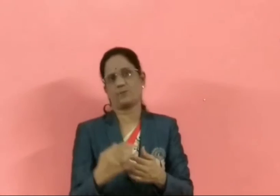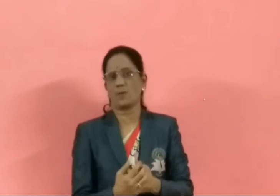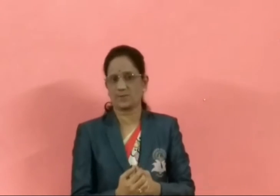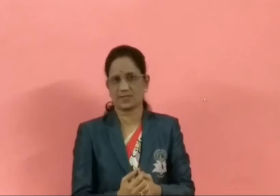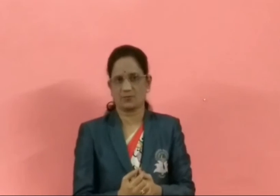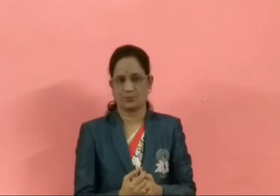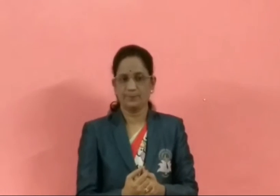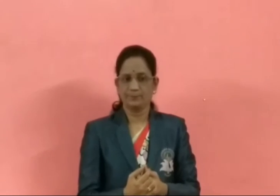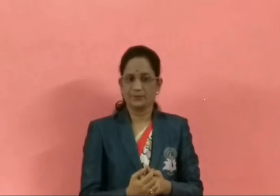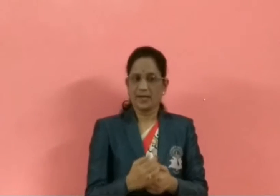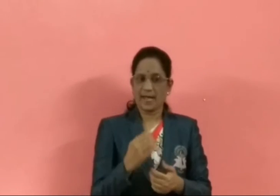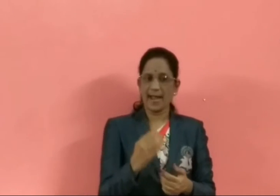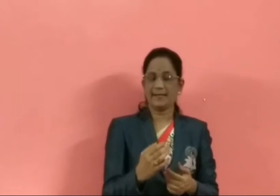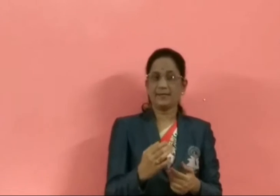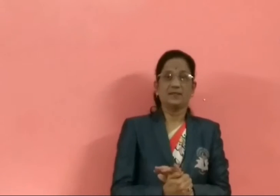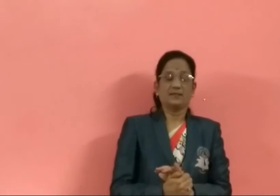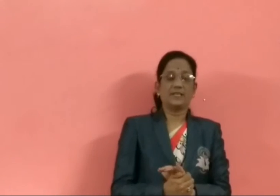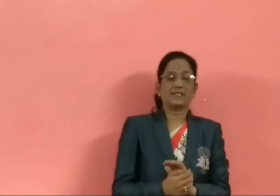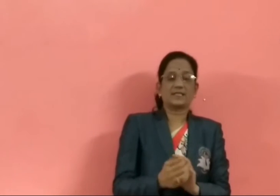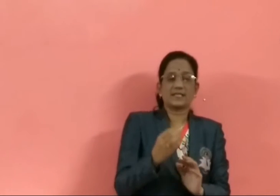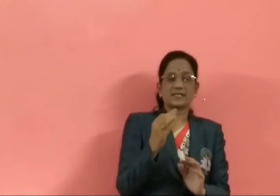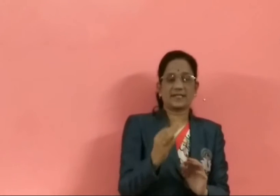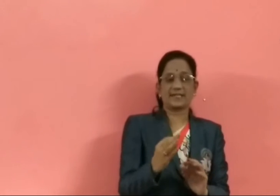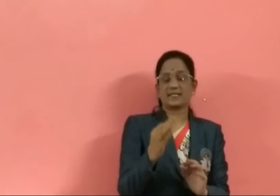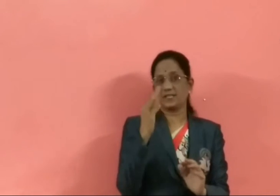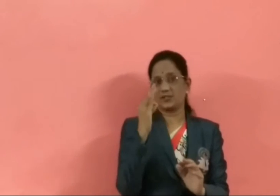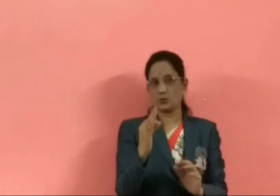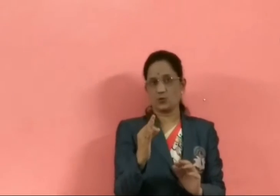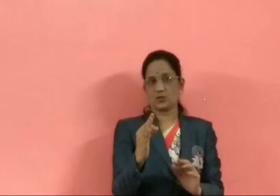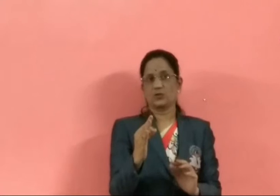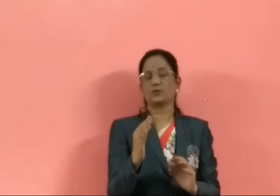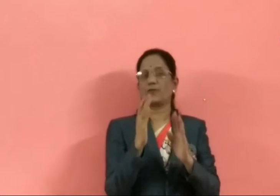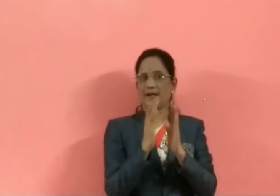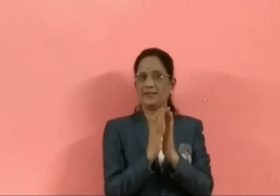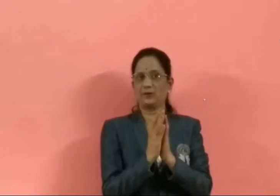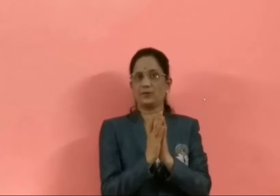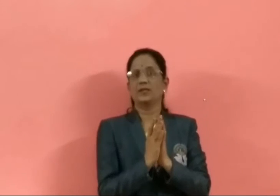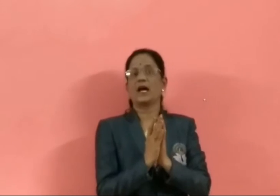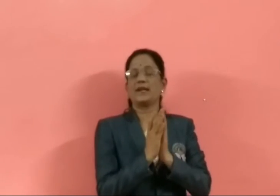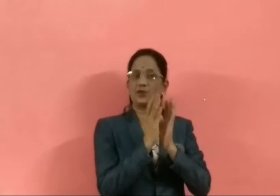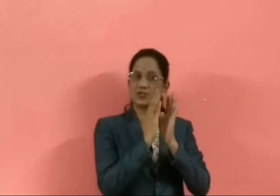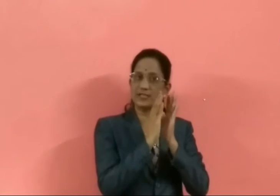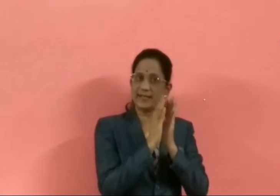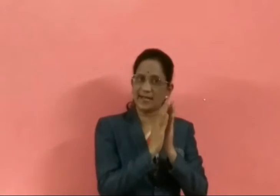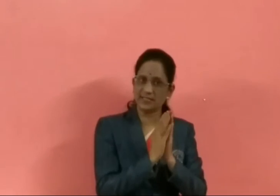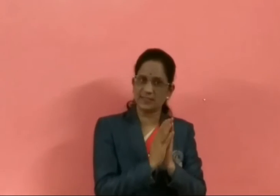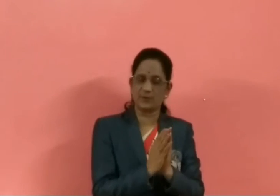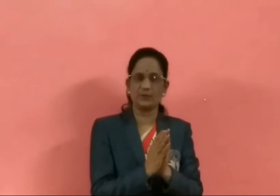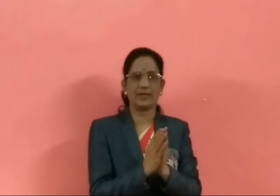pop sound. And this is the test is used to find out hydrogen gas is pure